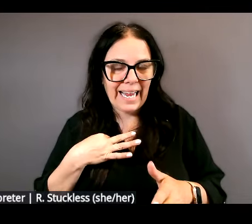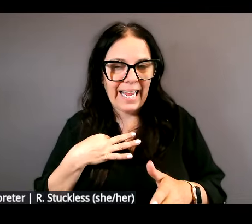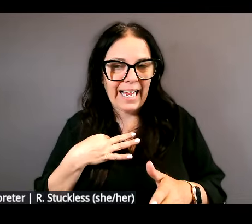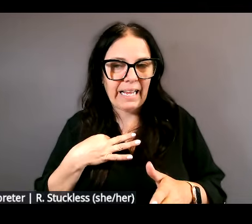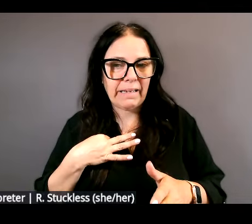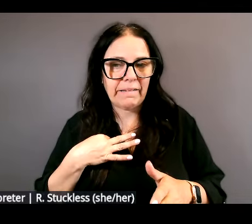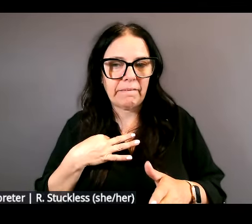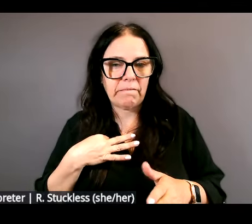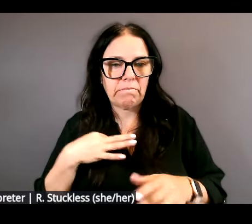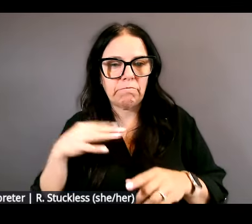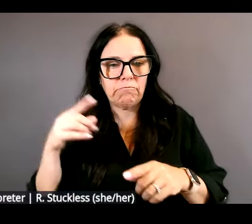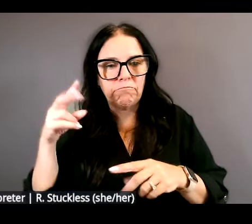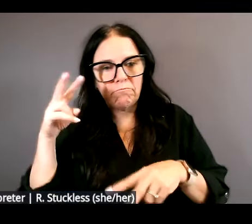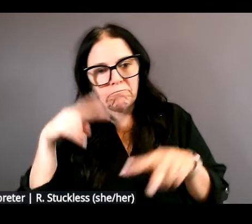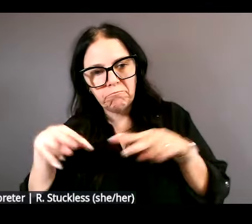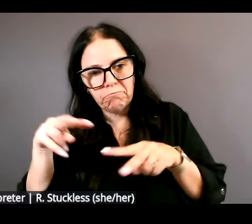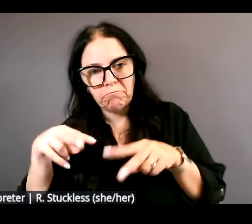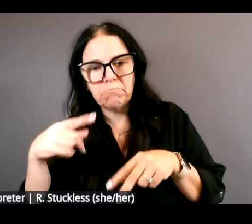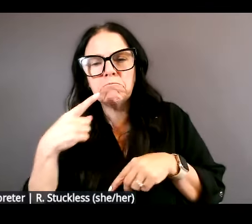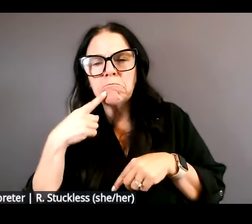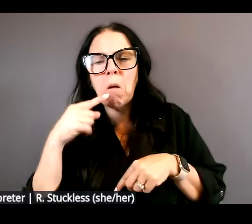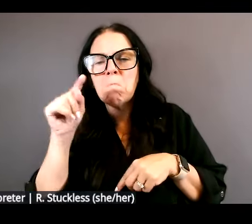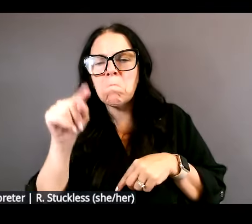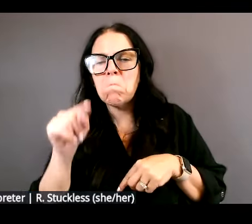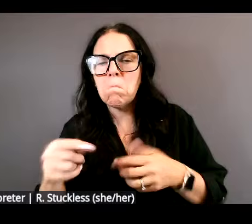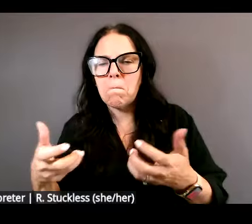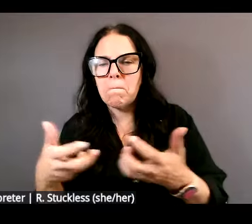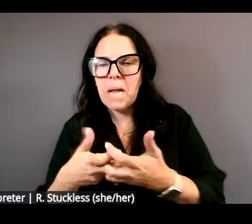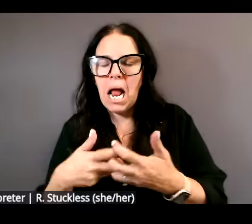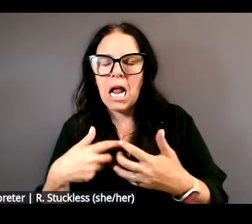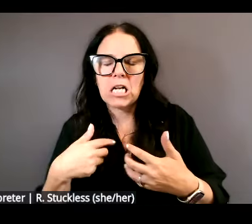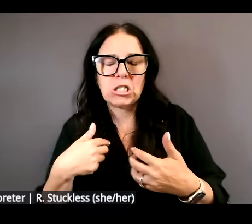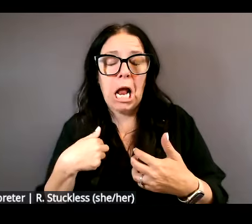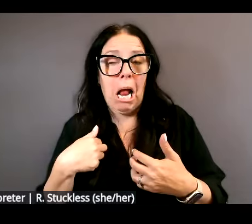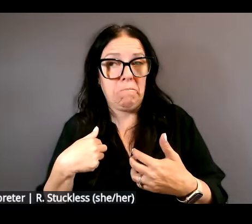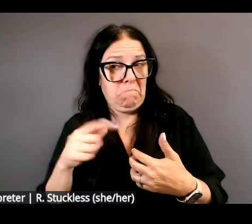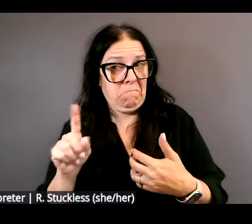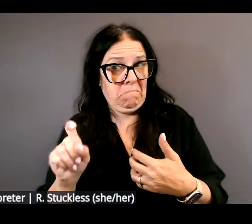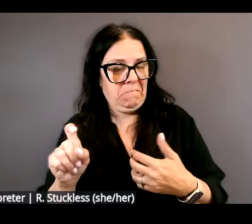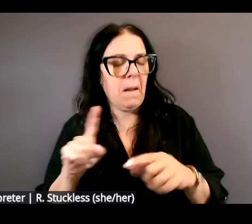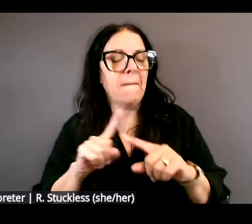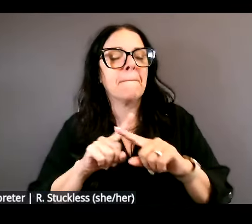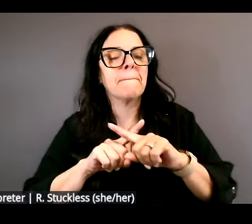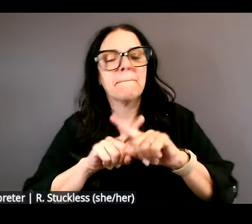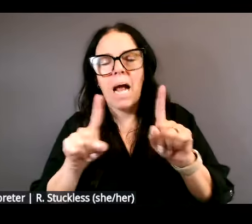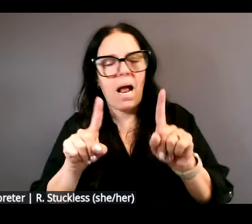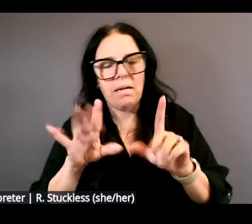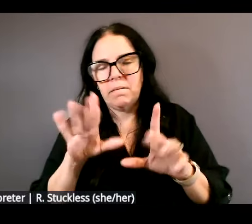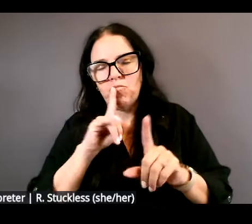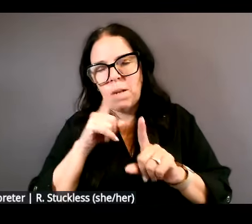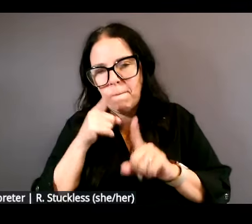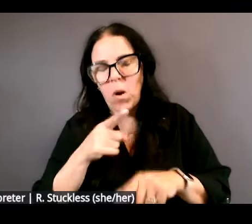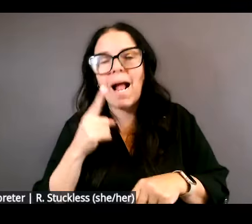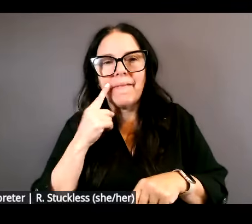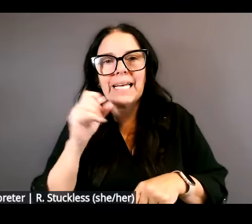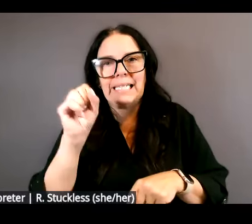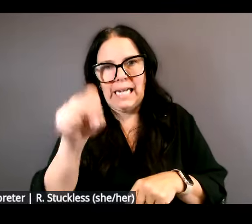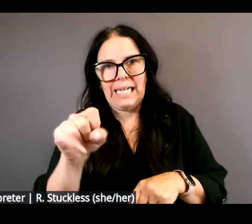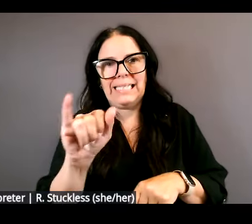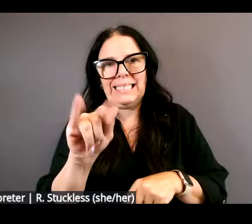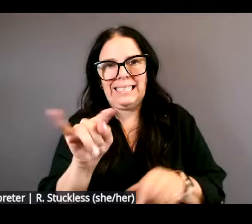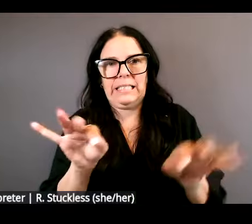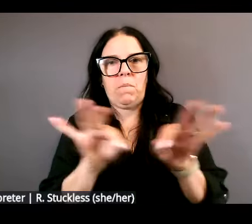signatures sufficiently match. But apart from that, I think it is important for us to